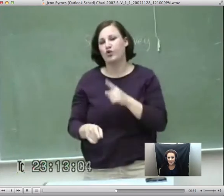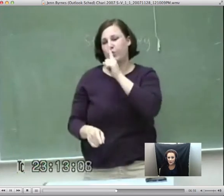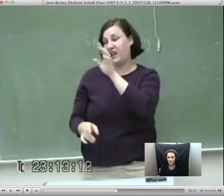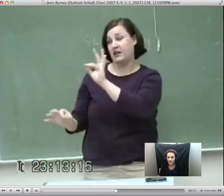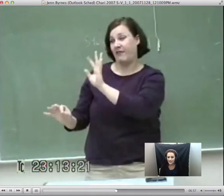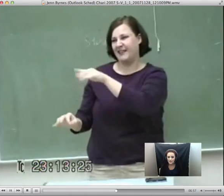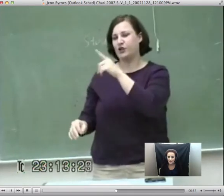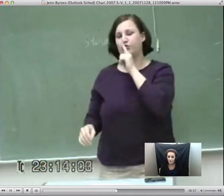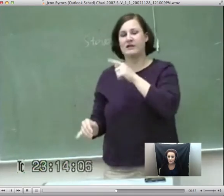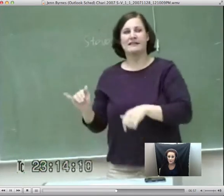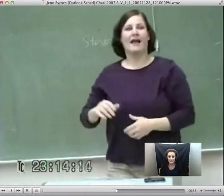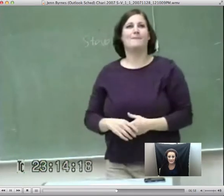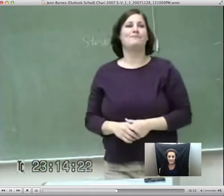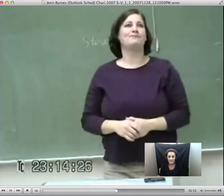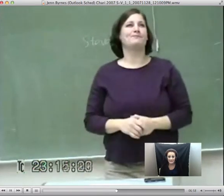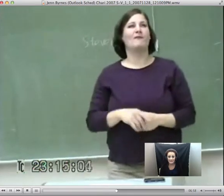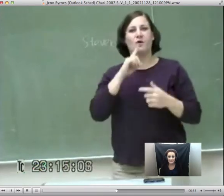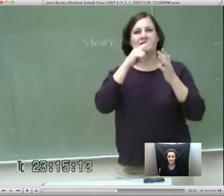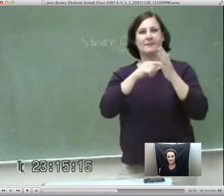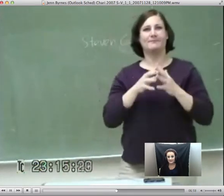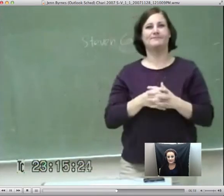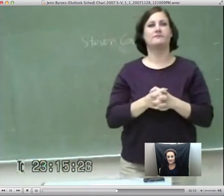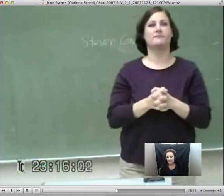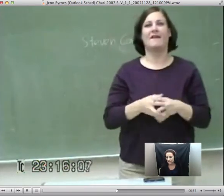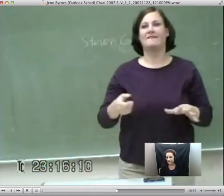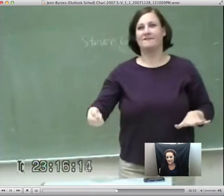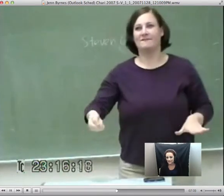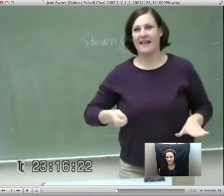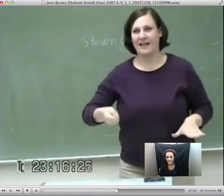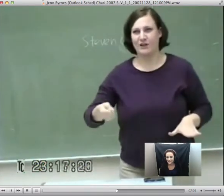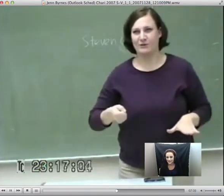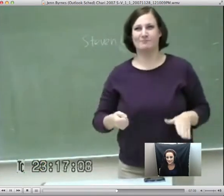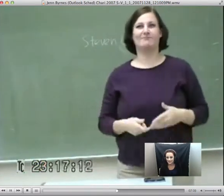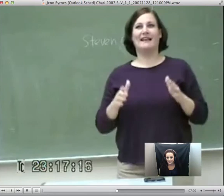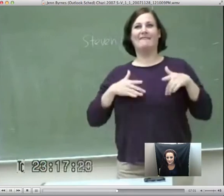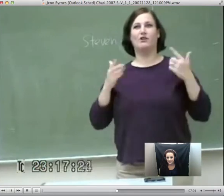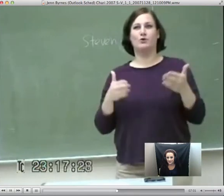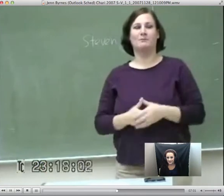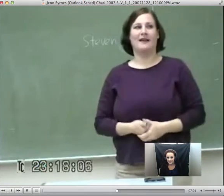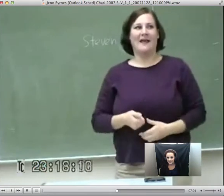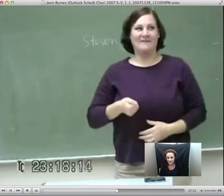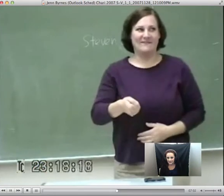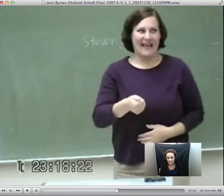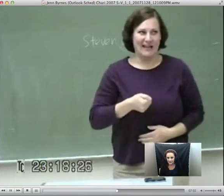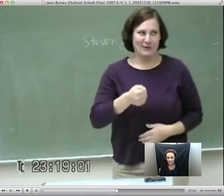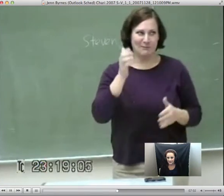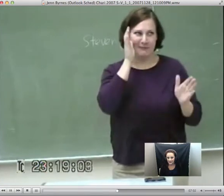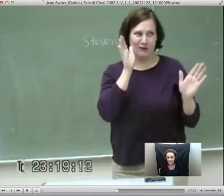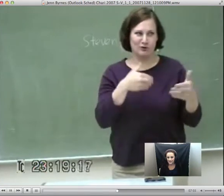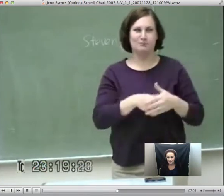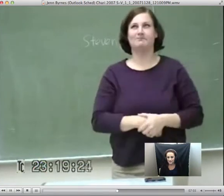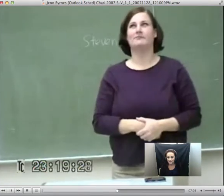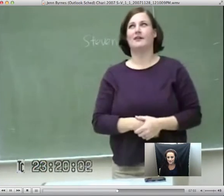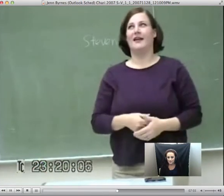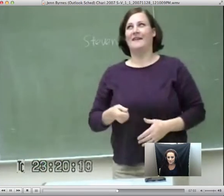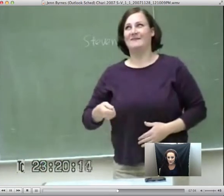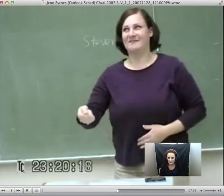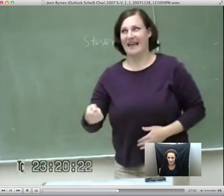do you handle it all? But really, it's nothing. For example, you know, vacuum the living room, vacuum the